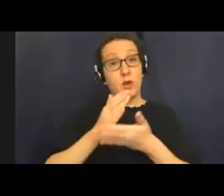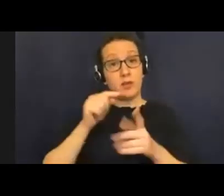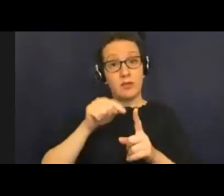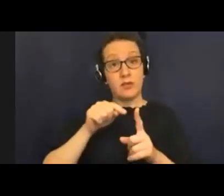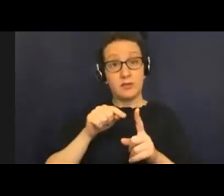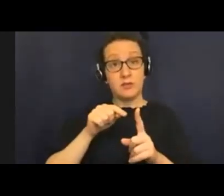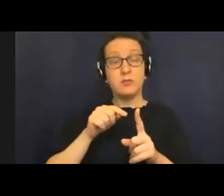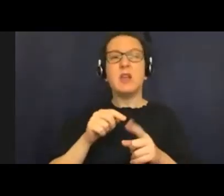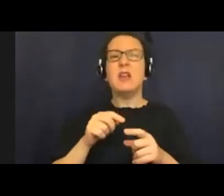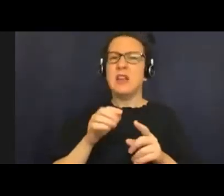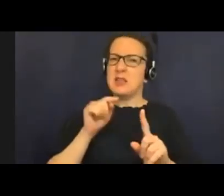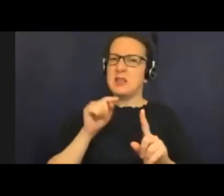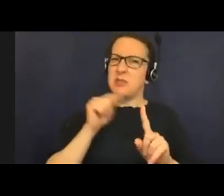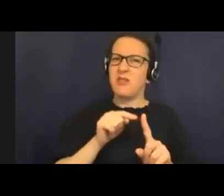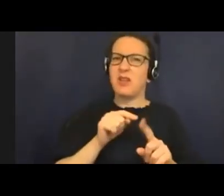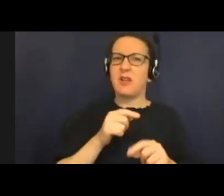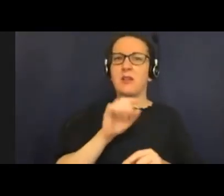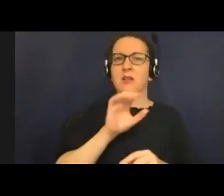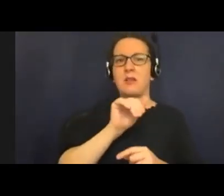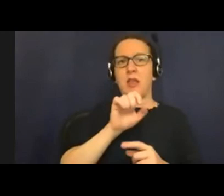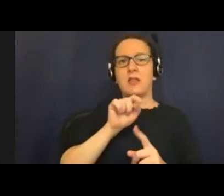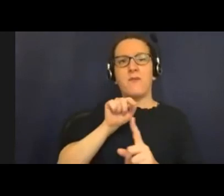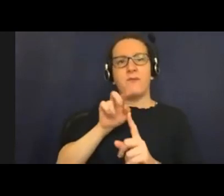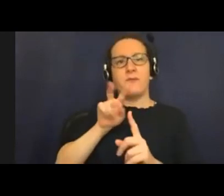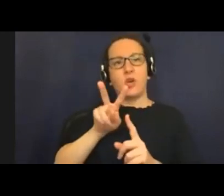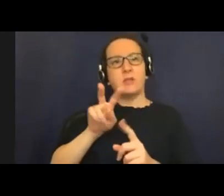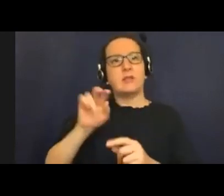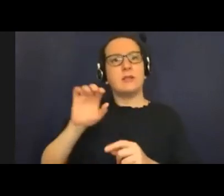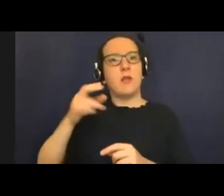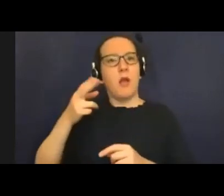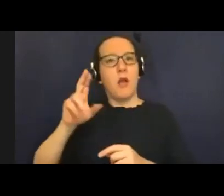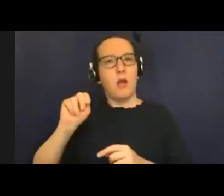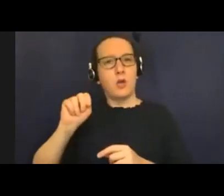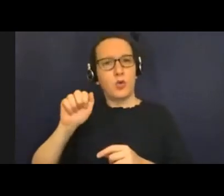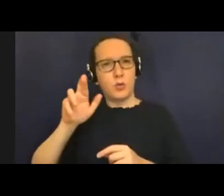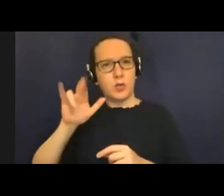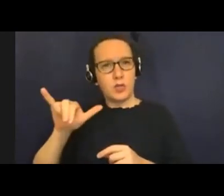versus Hungary from May 2010.